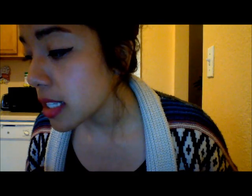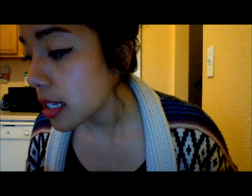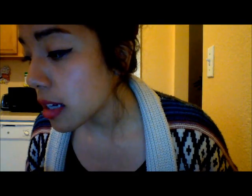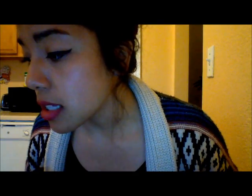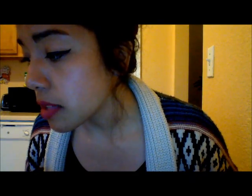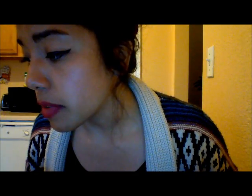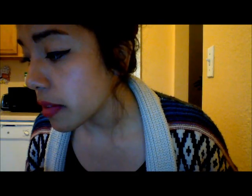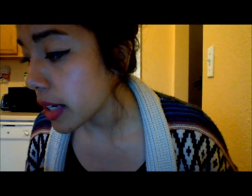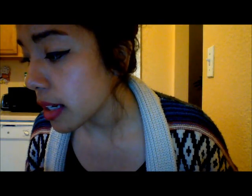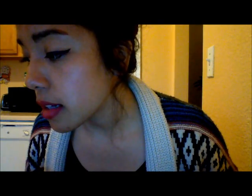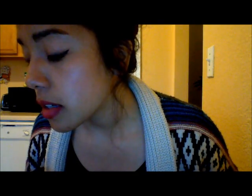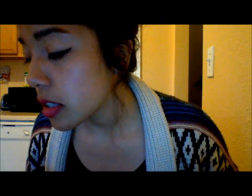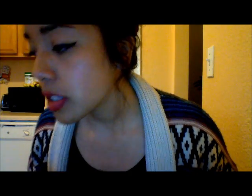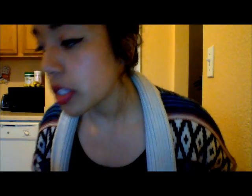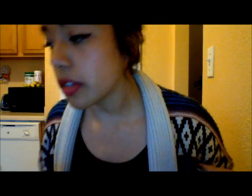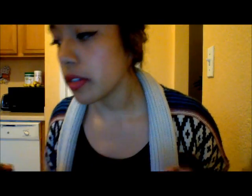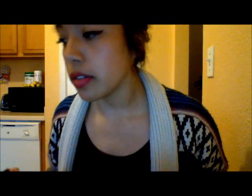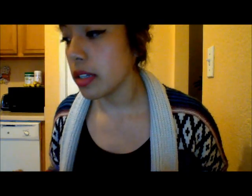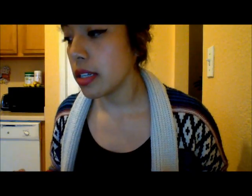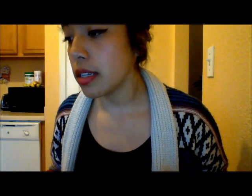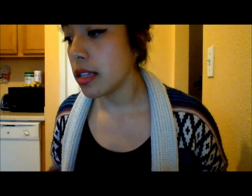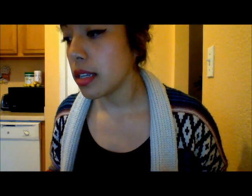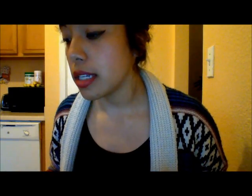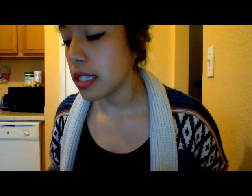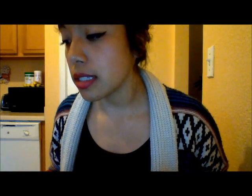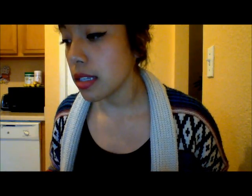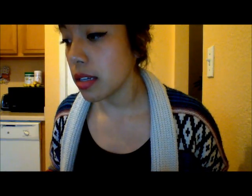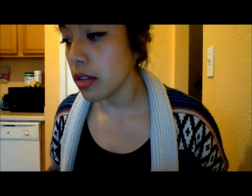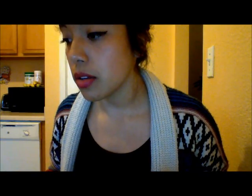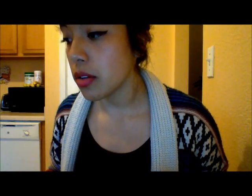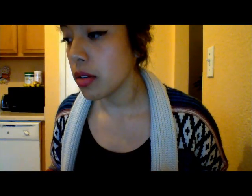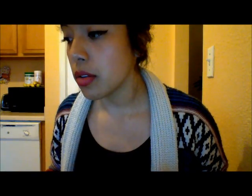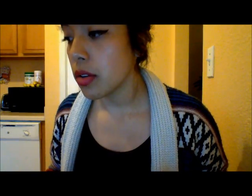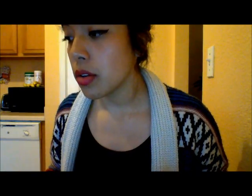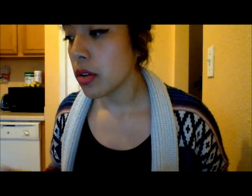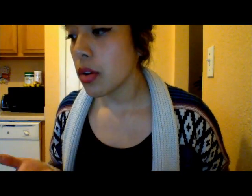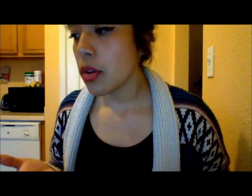Rising cost of living. So it's